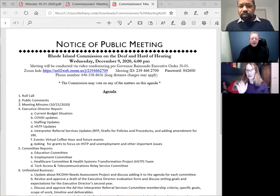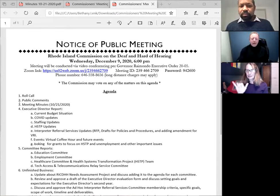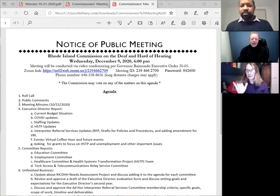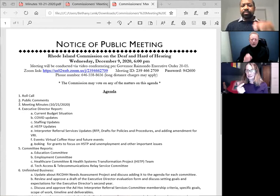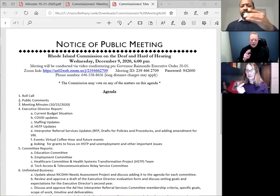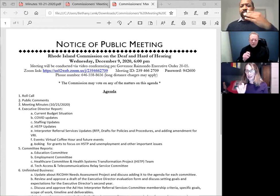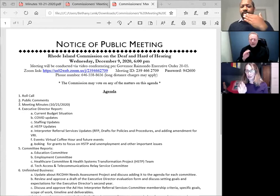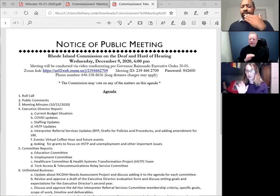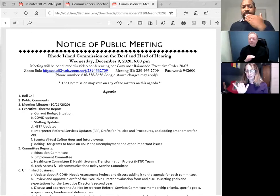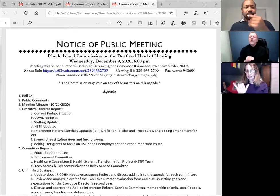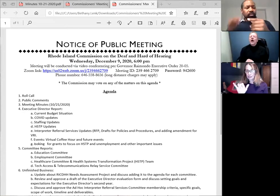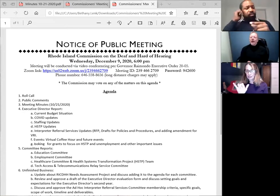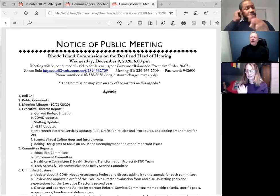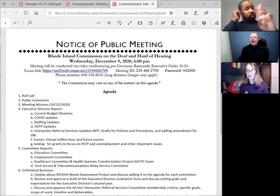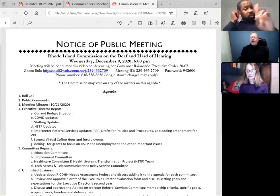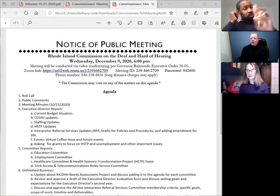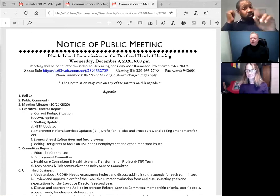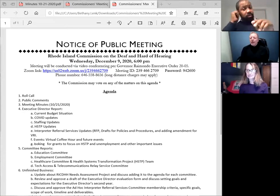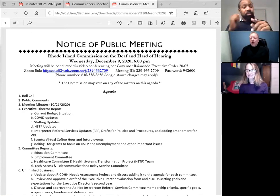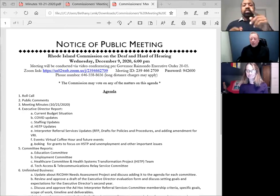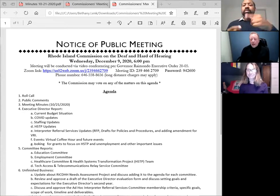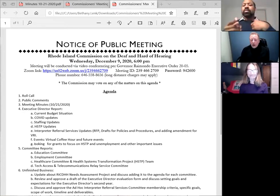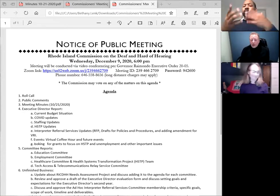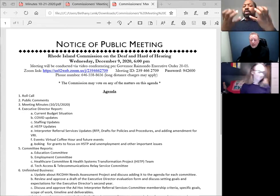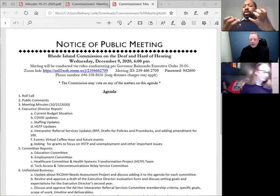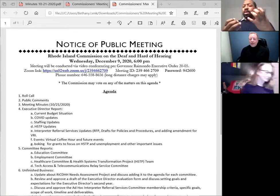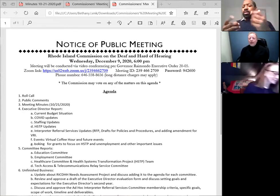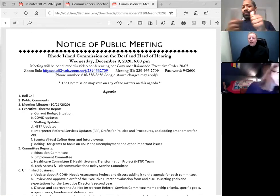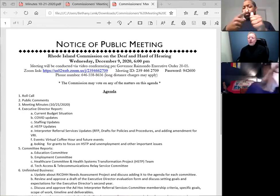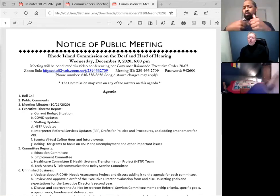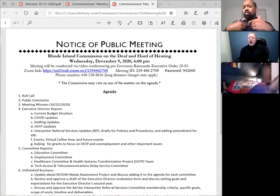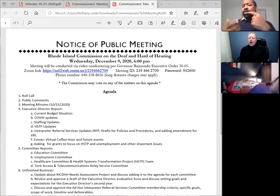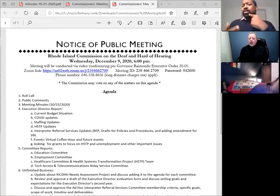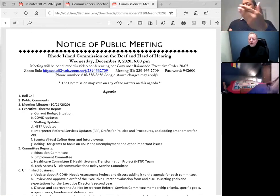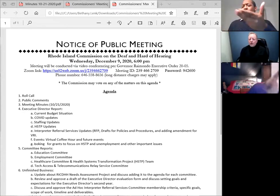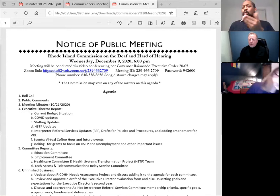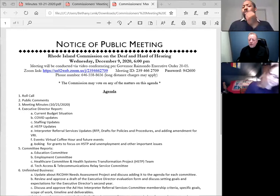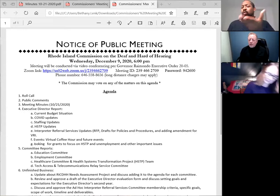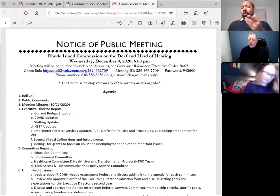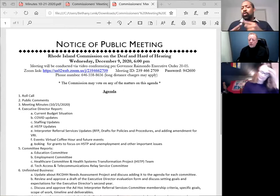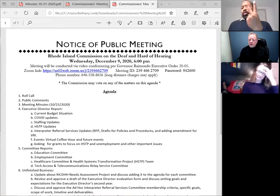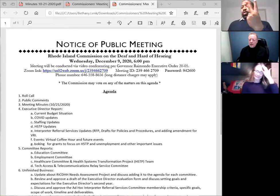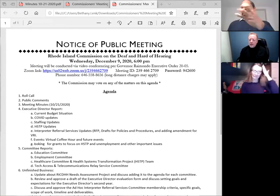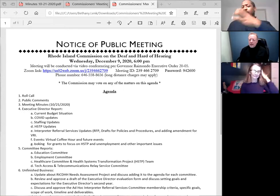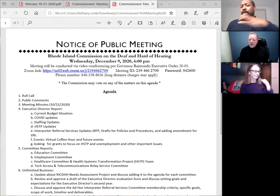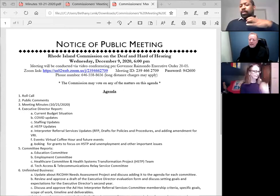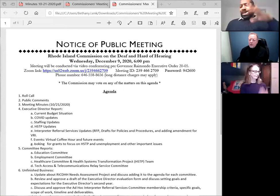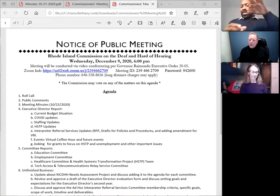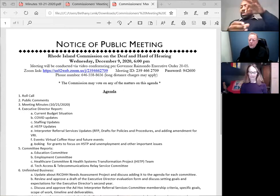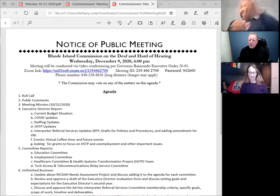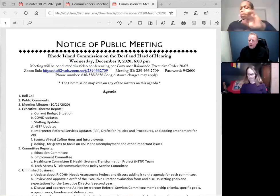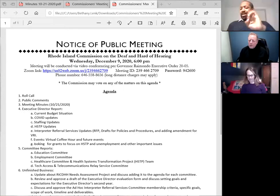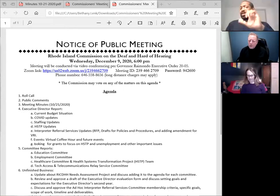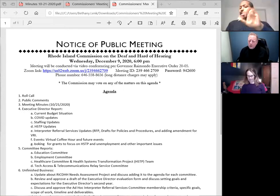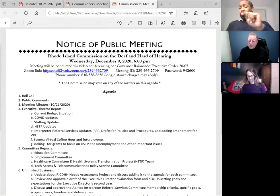Gallery. Now I got Ernest back on. Okay, thank you. Okay, are you ready? Okay, so first of all, I just wanted to say I'd like to give a